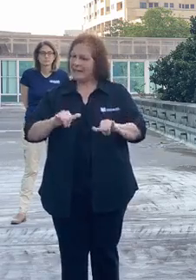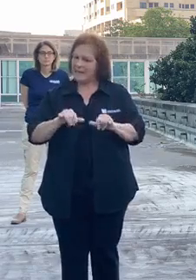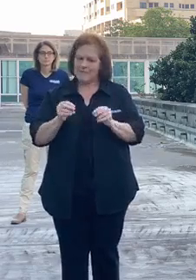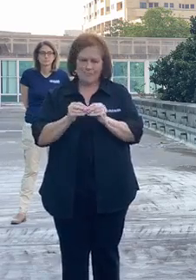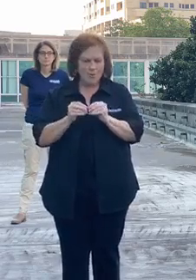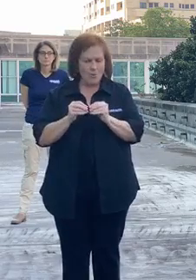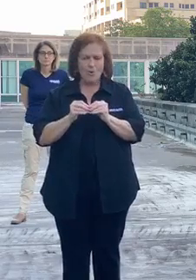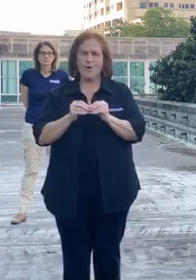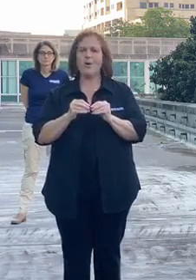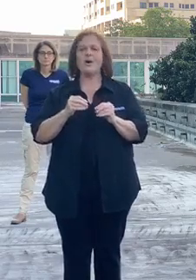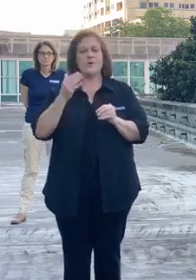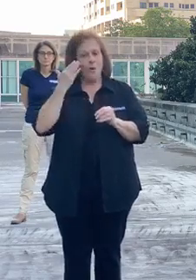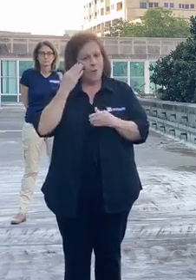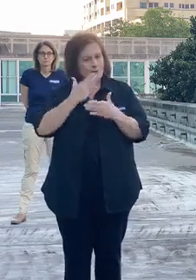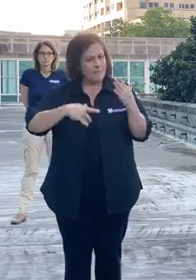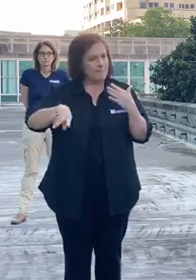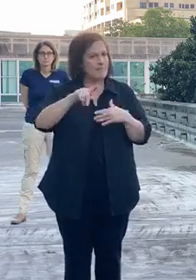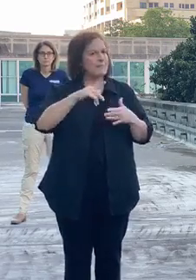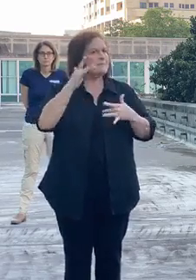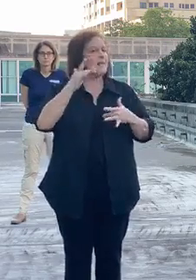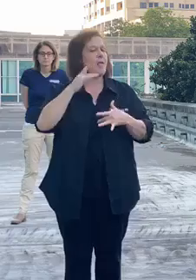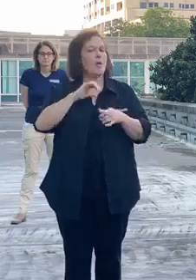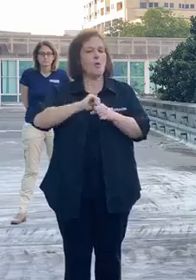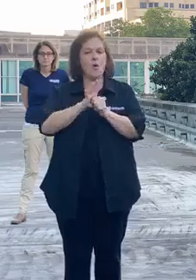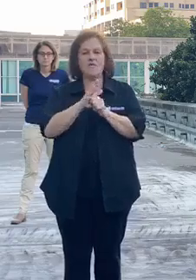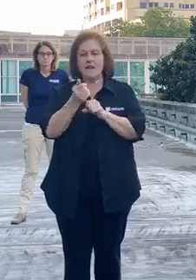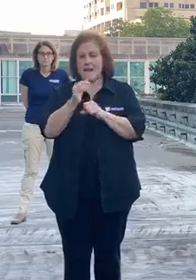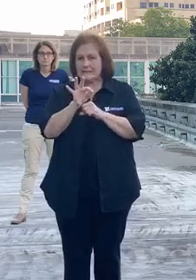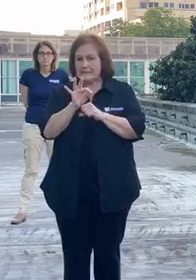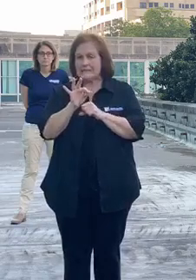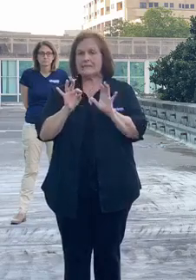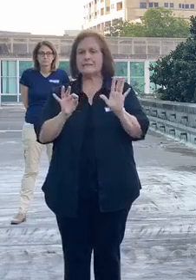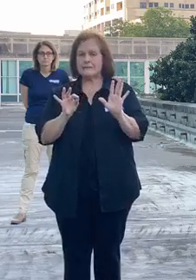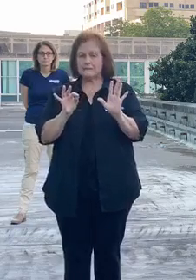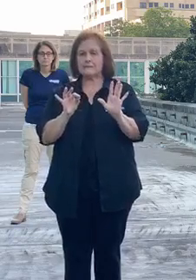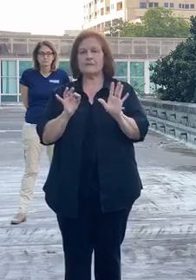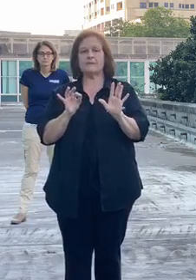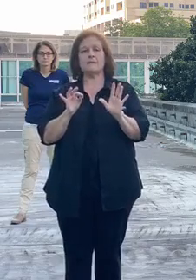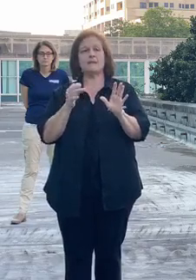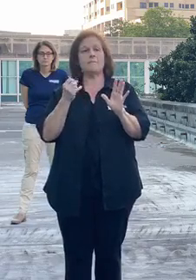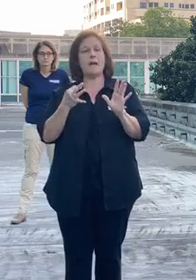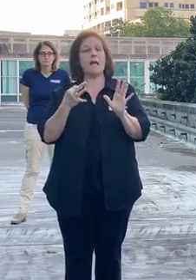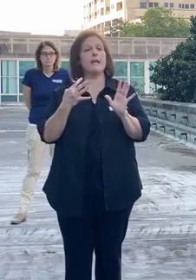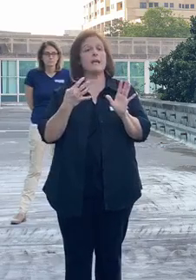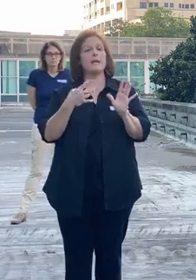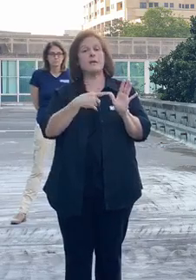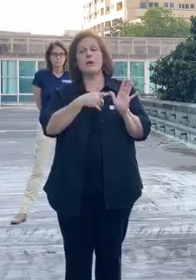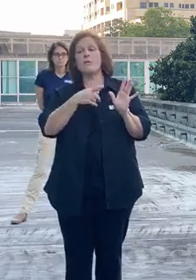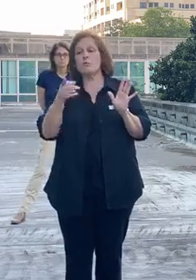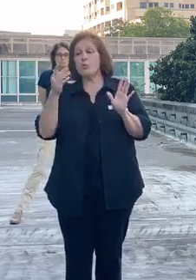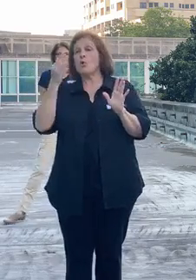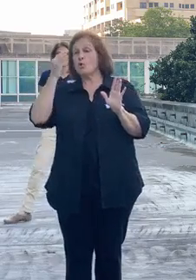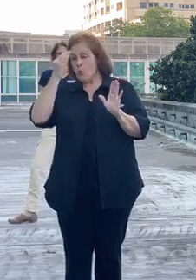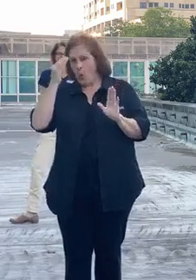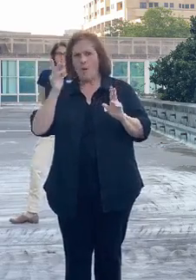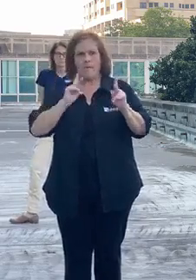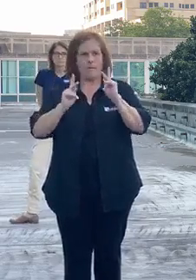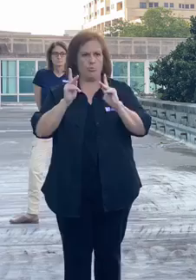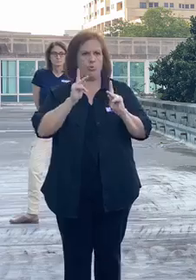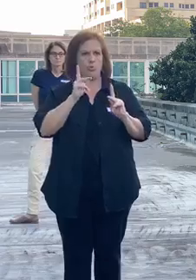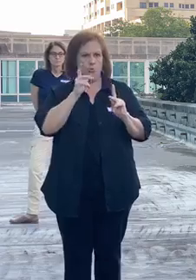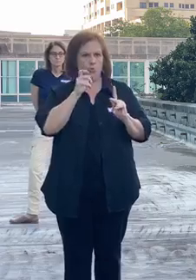who have become very ill with COVID-19, and unfortunately, many of us also know people who have